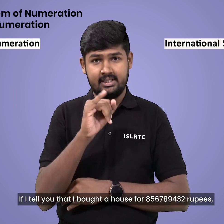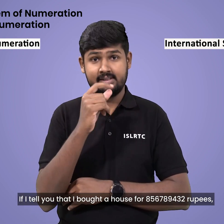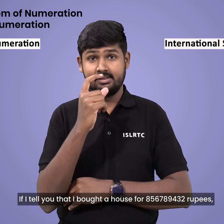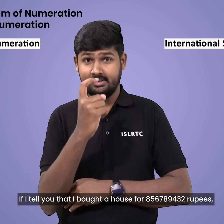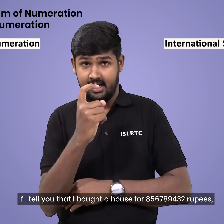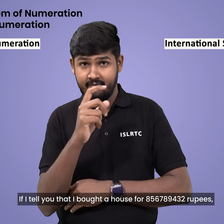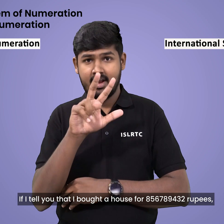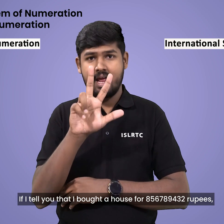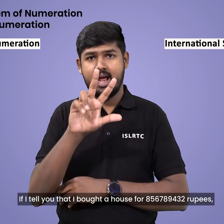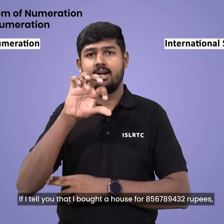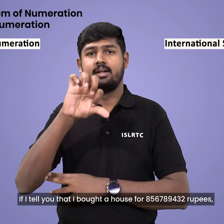8,567,89432 rupees,